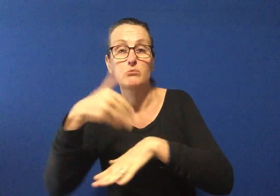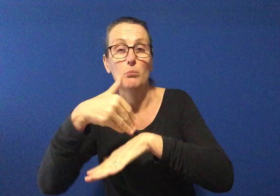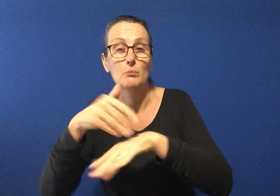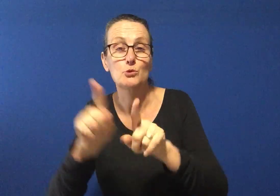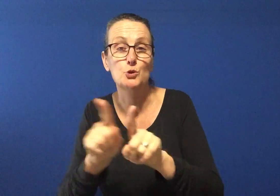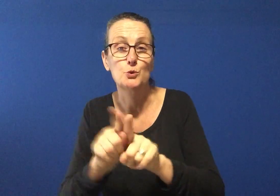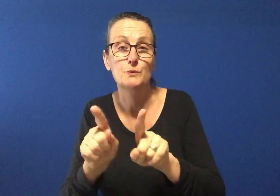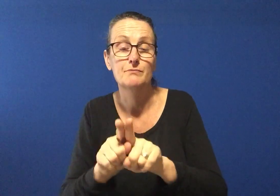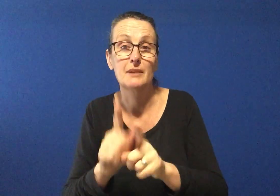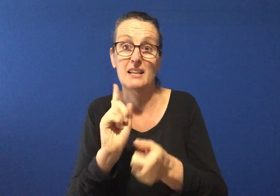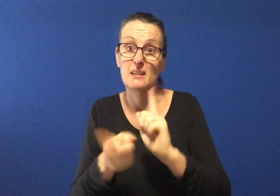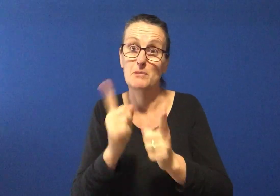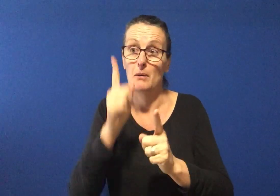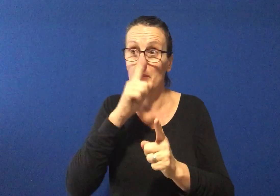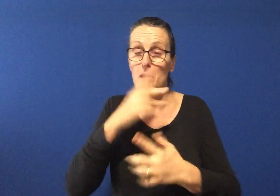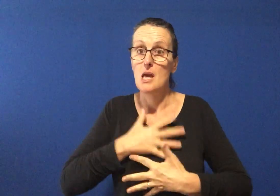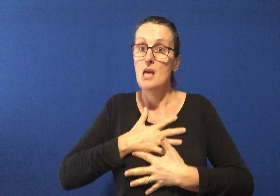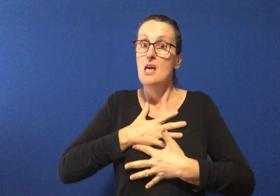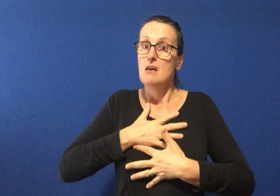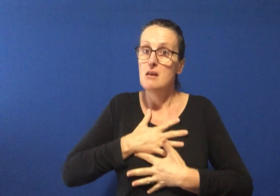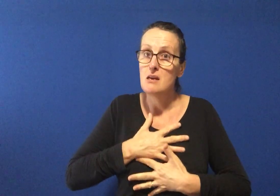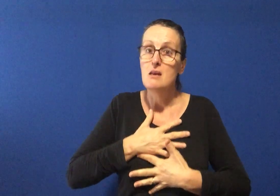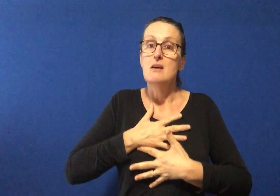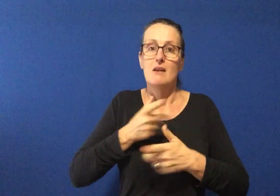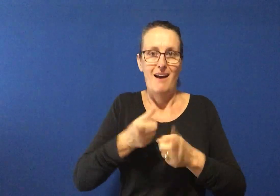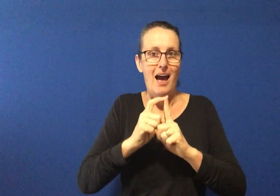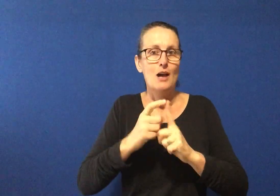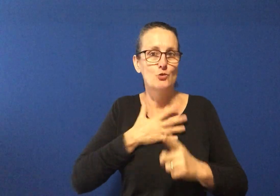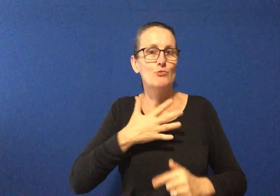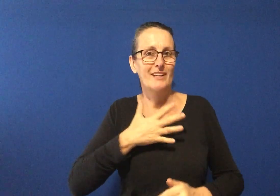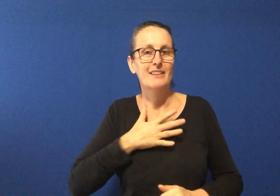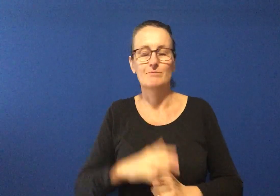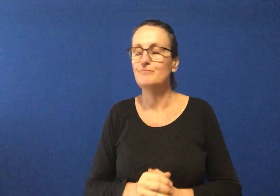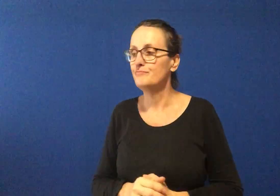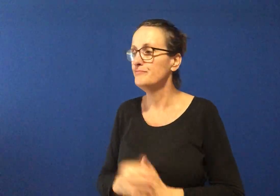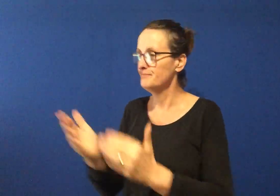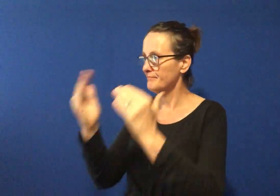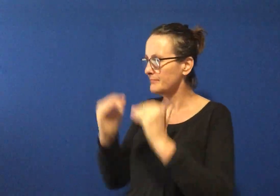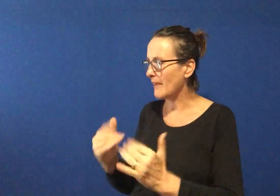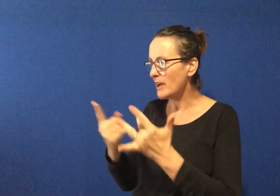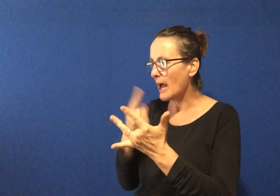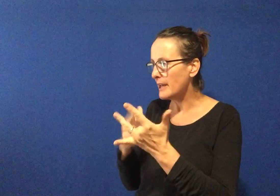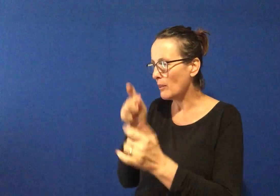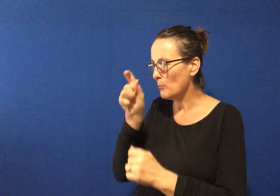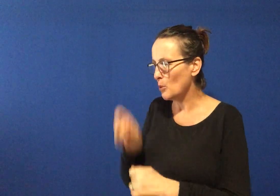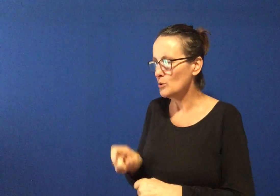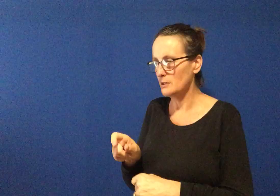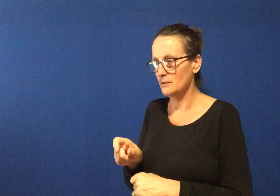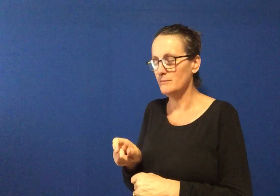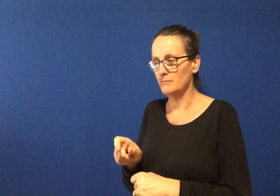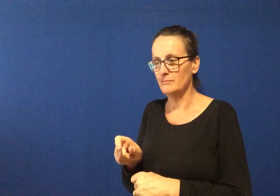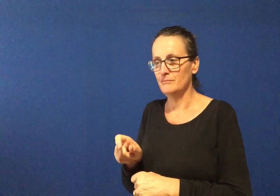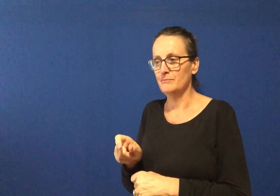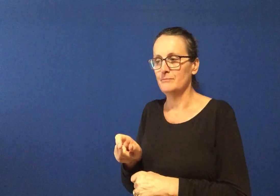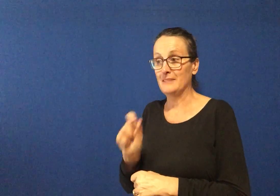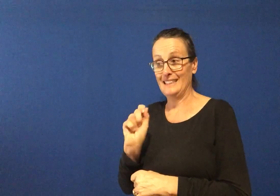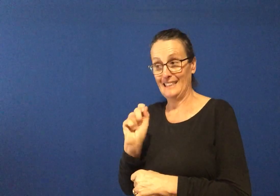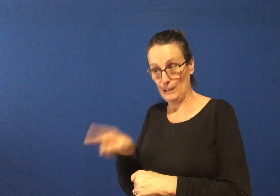may find it hard to breathe. Yeah, we actually had another person emailing this as well, Norman. This is a question without notice for you, but this person's asking, could it